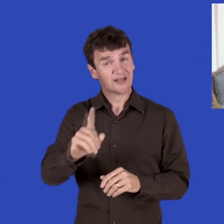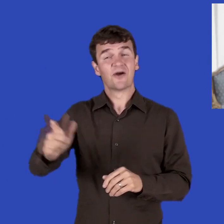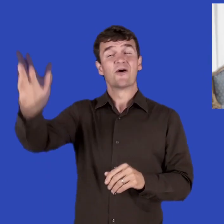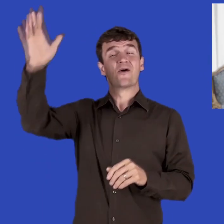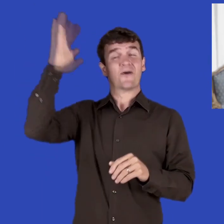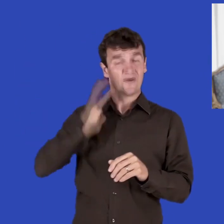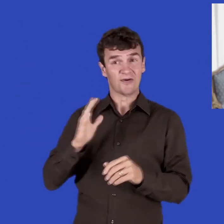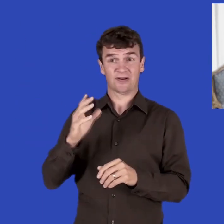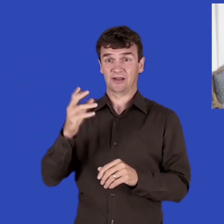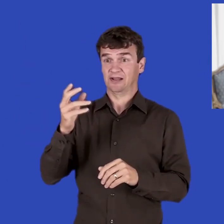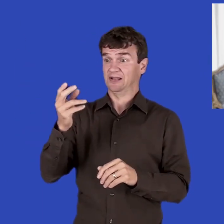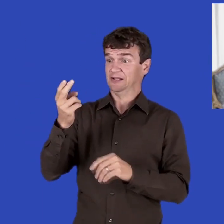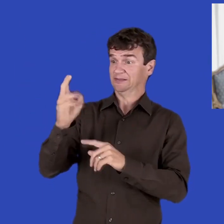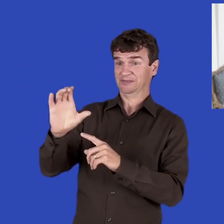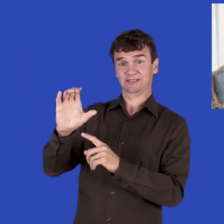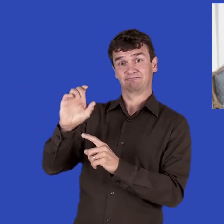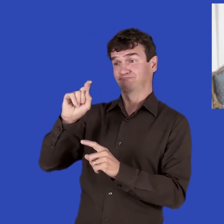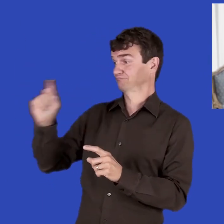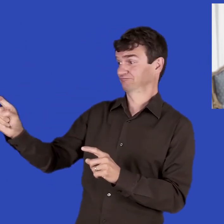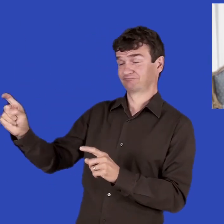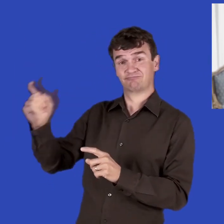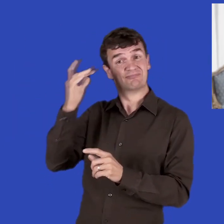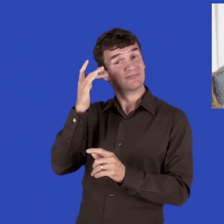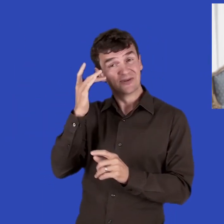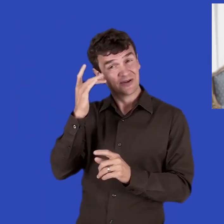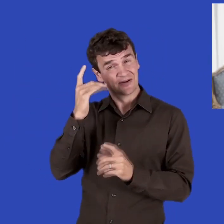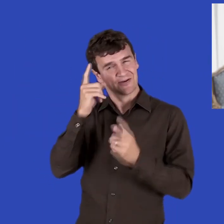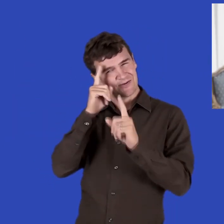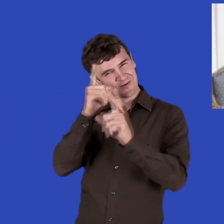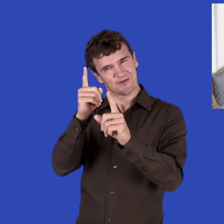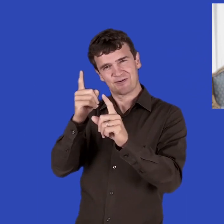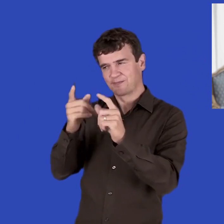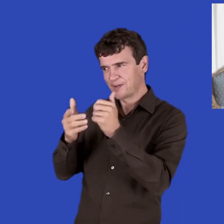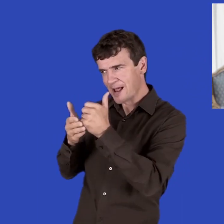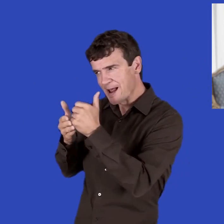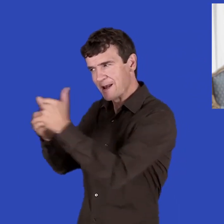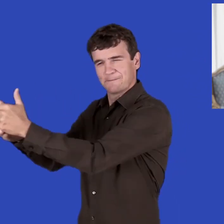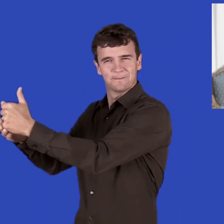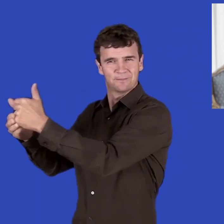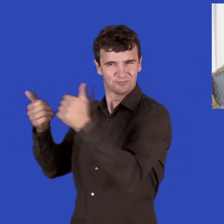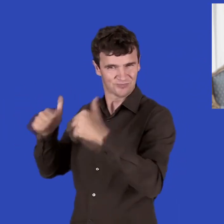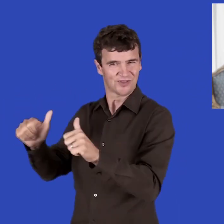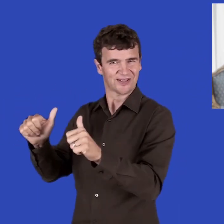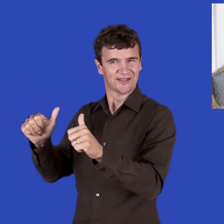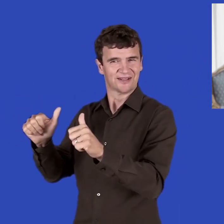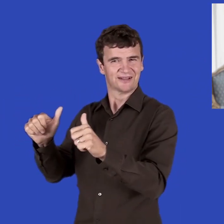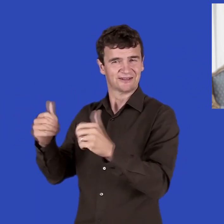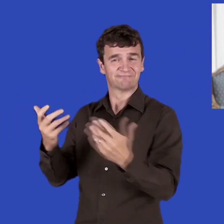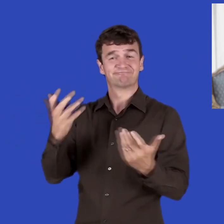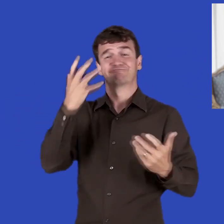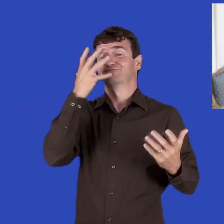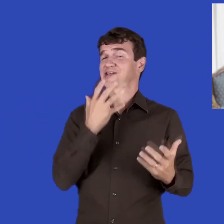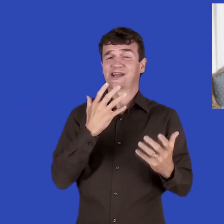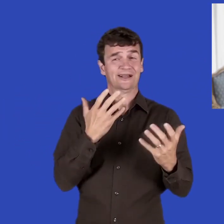social advocates of the day were seeking to equalize the playing field for people with disabilities by applying